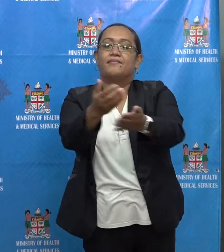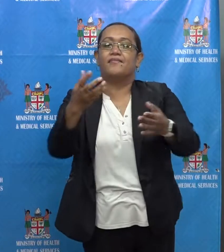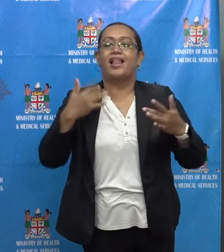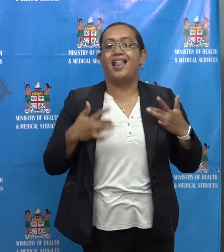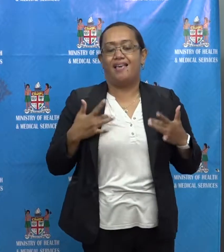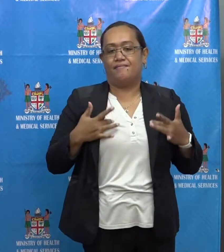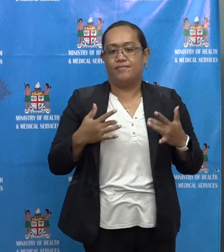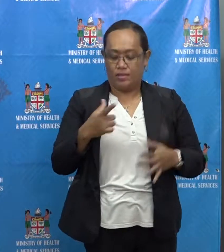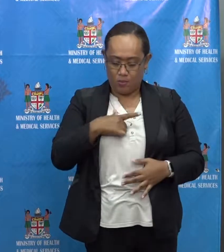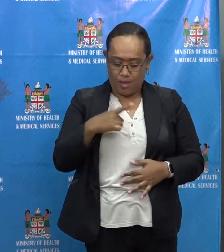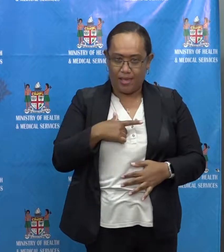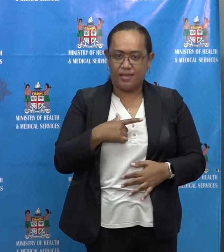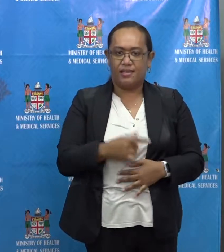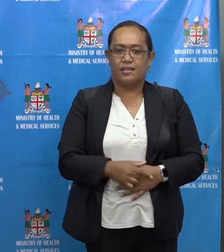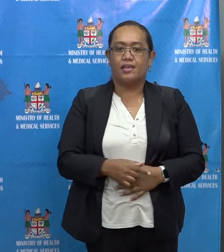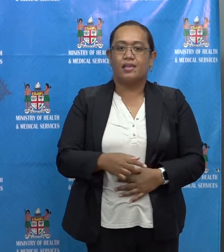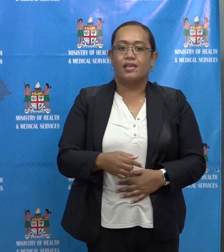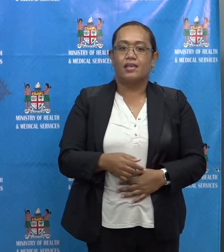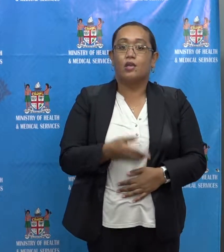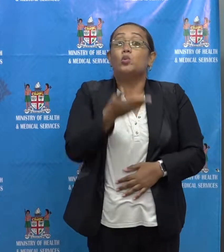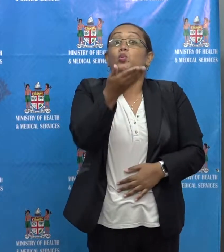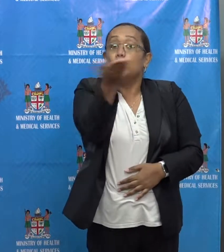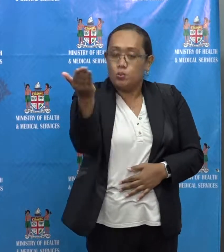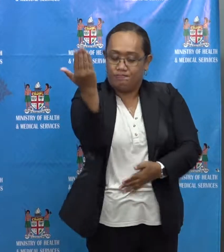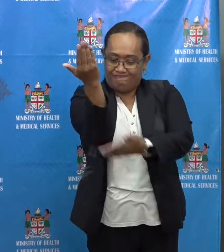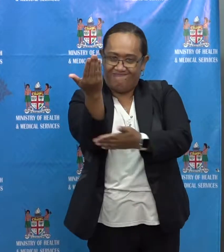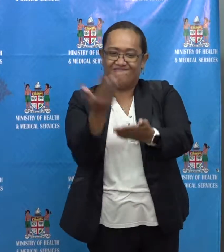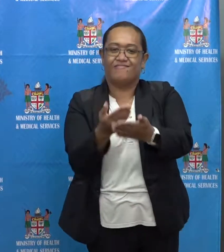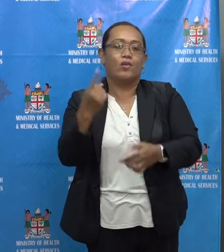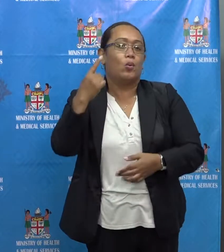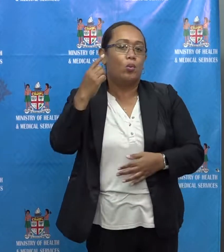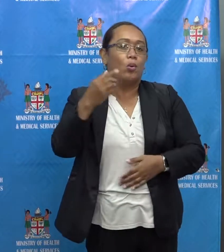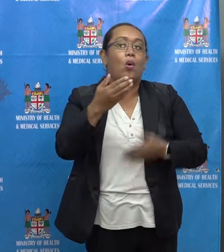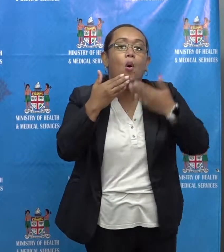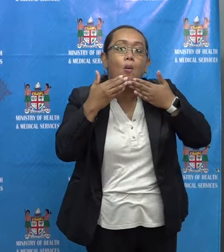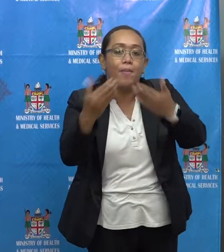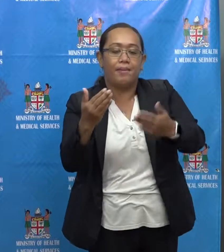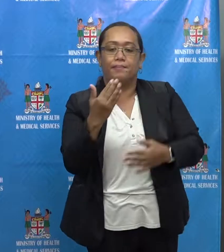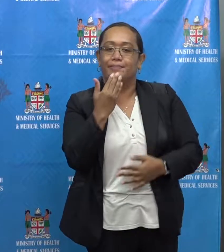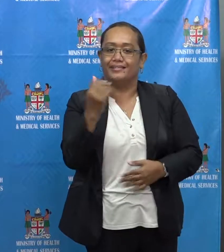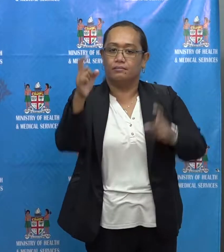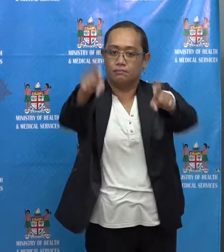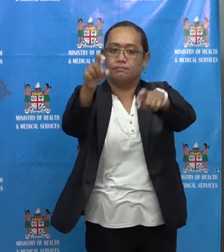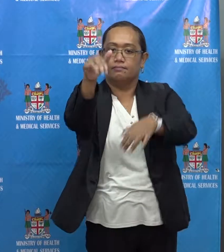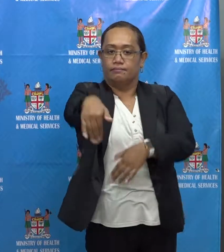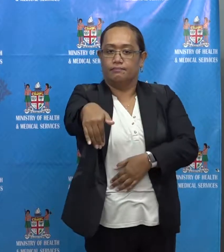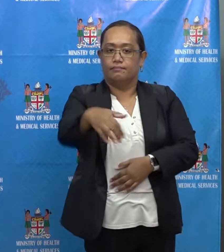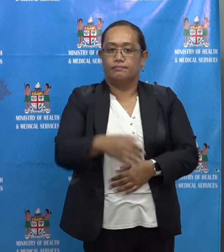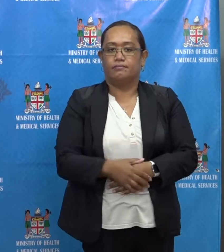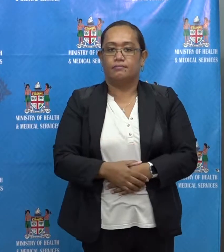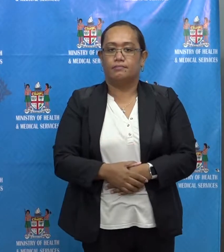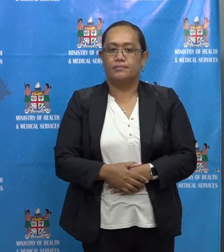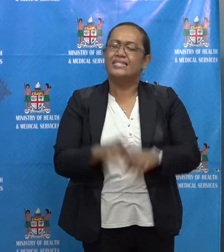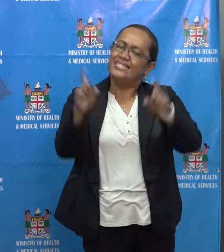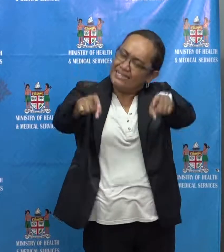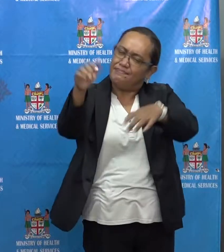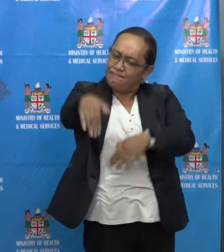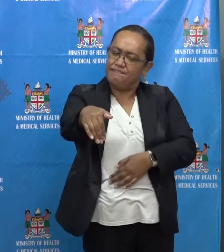it only works when the public works with us. So please, stay home as much as